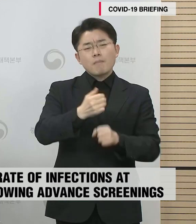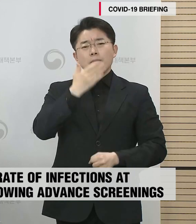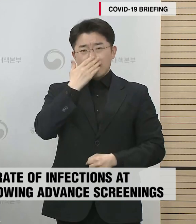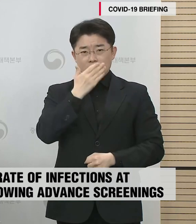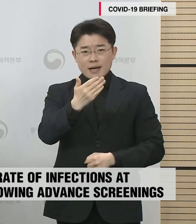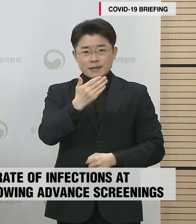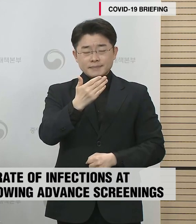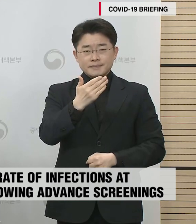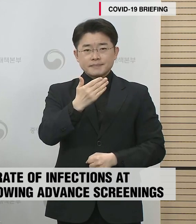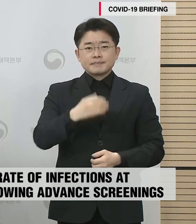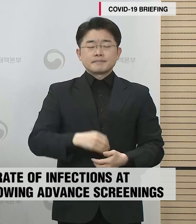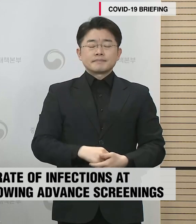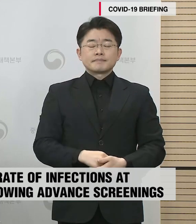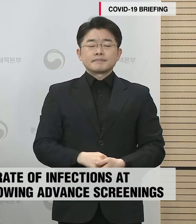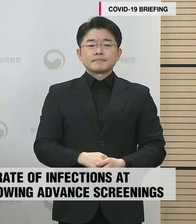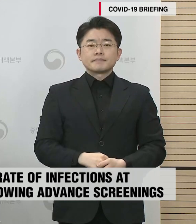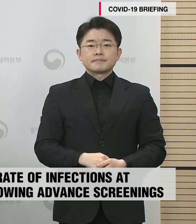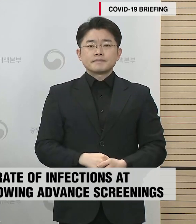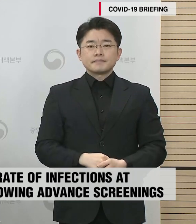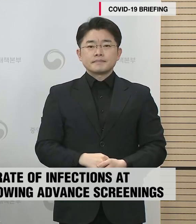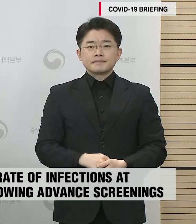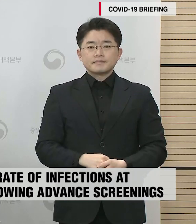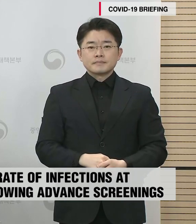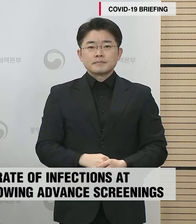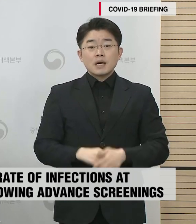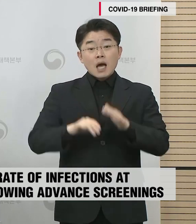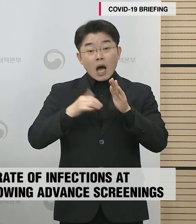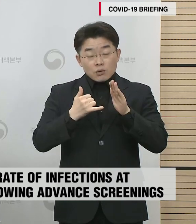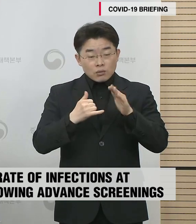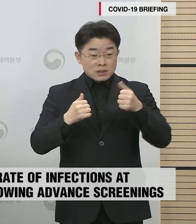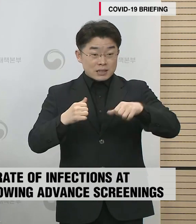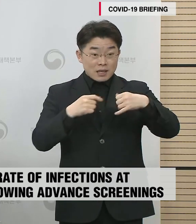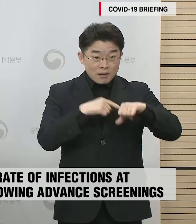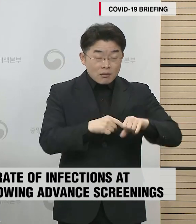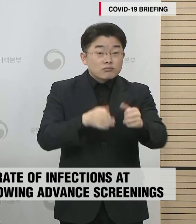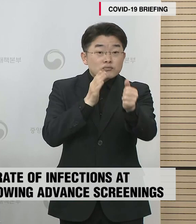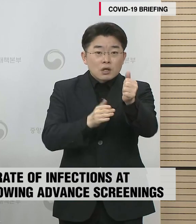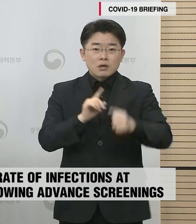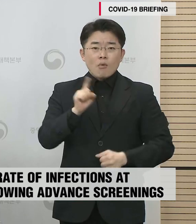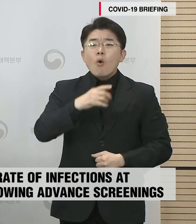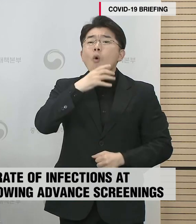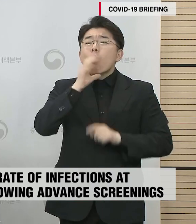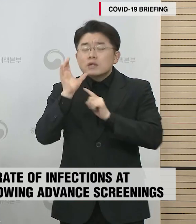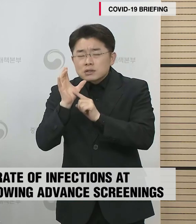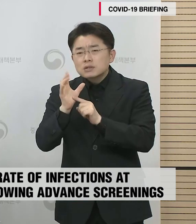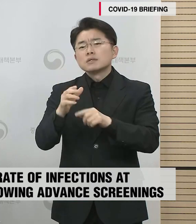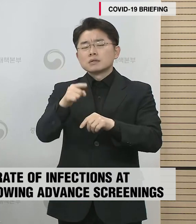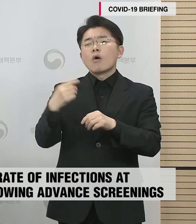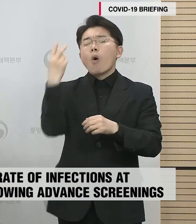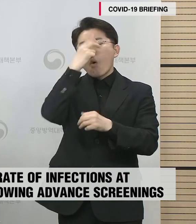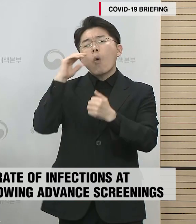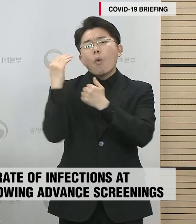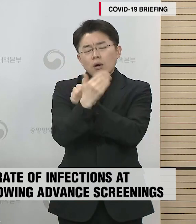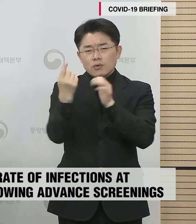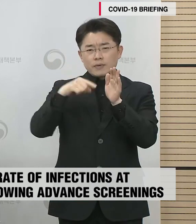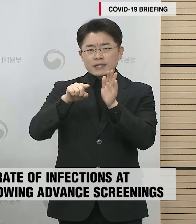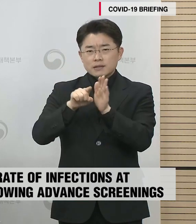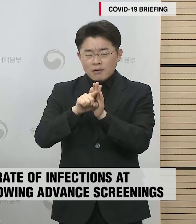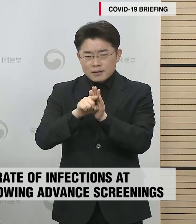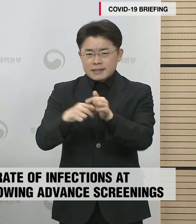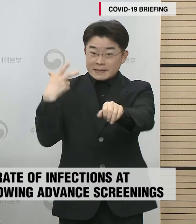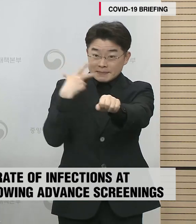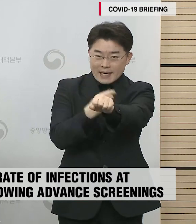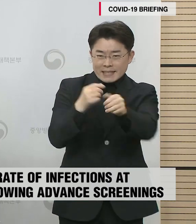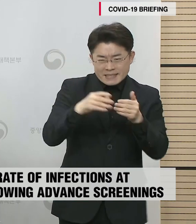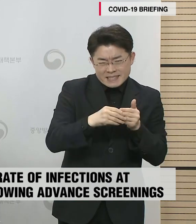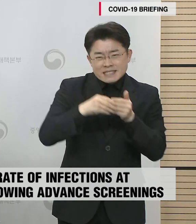most accurate and most effective as well as most scientific way to return to a state of normalcy